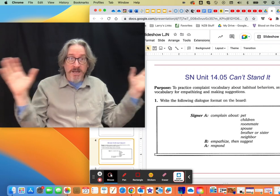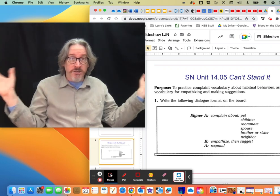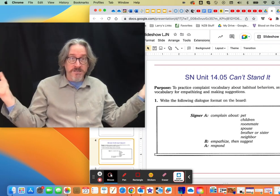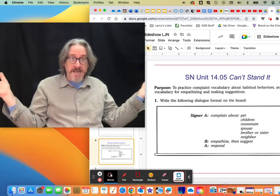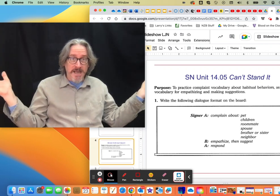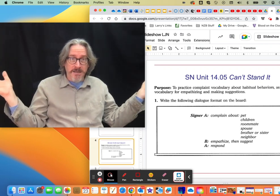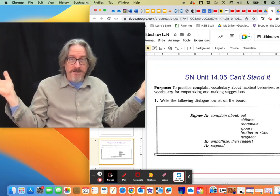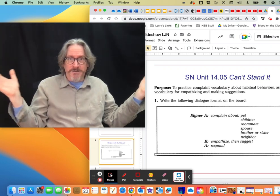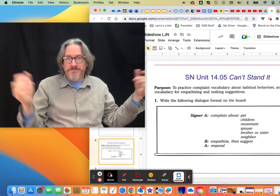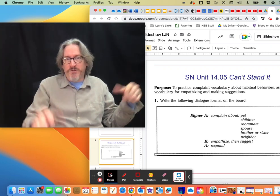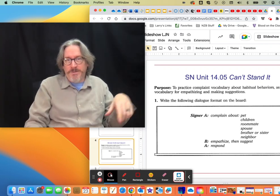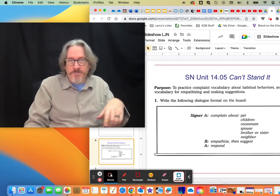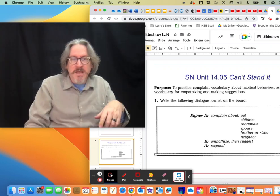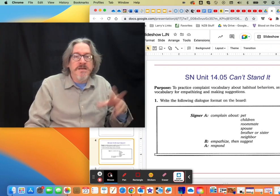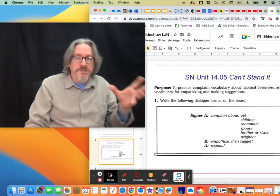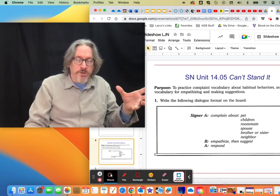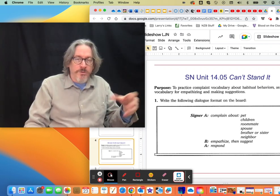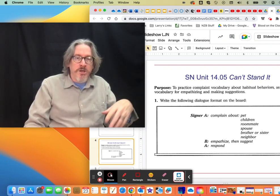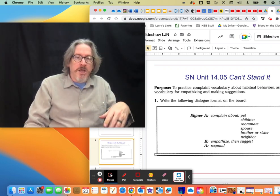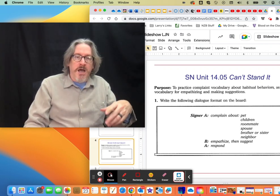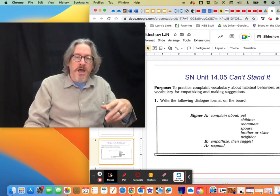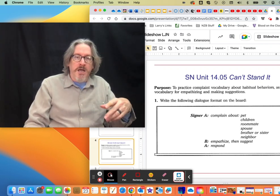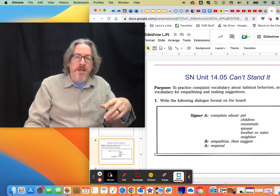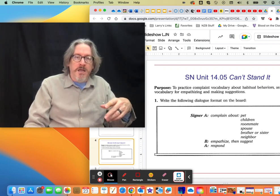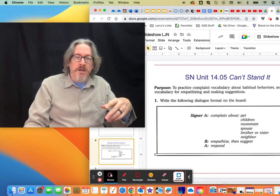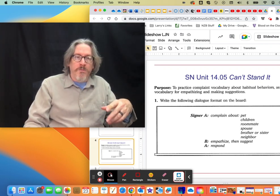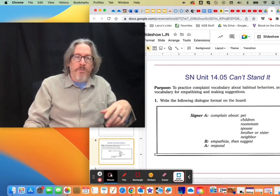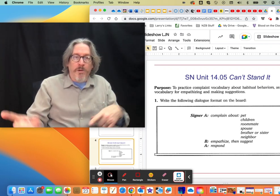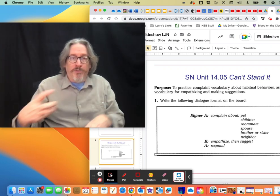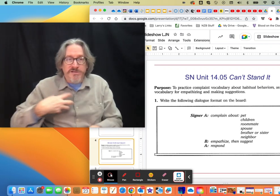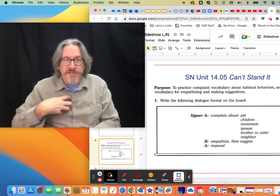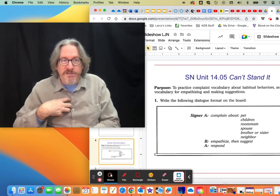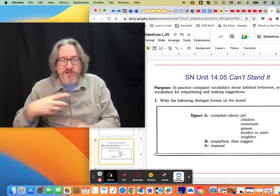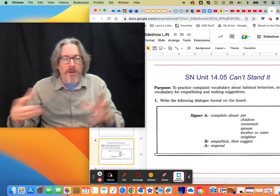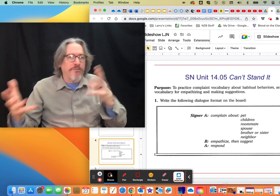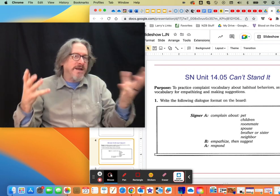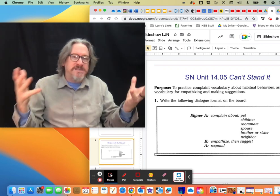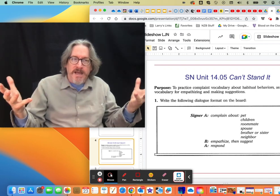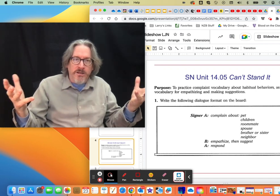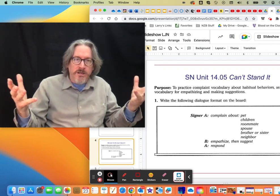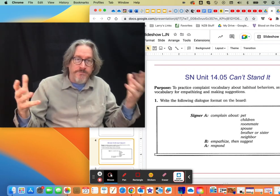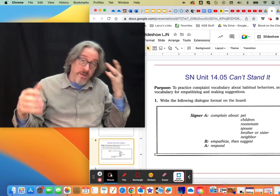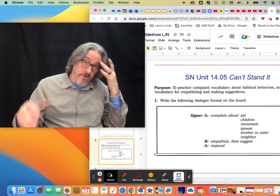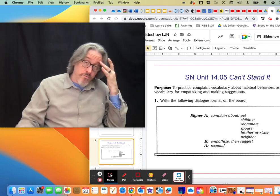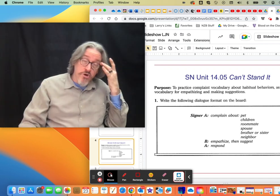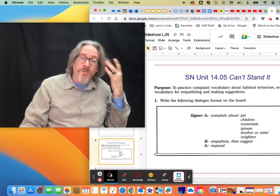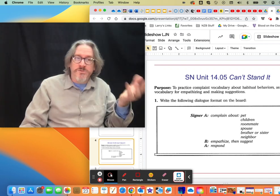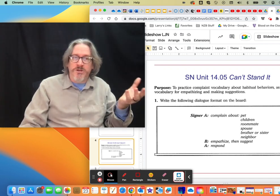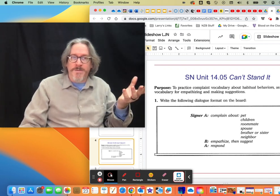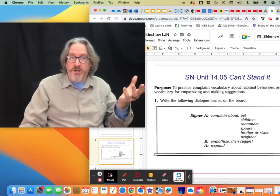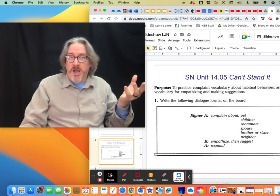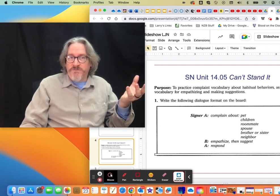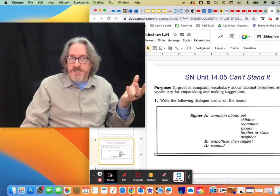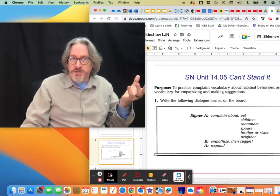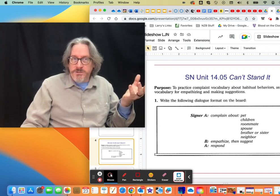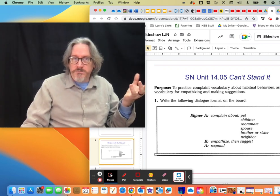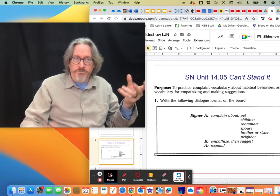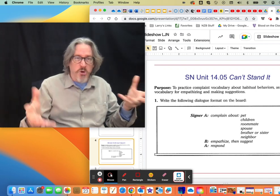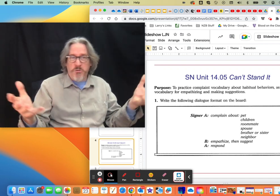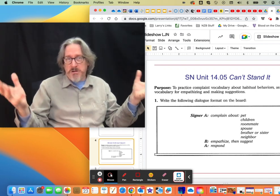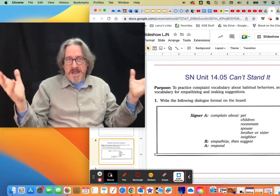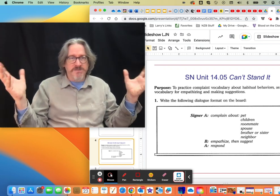opposed to, I could say anything, right? So one person, a practice dialogue. Normally, this will come out in